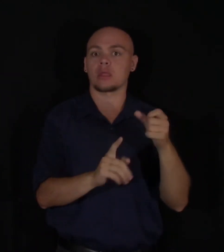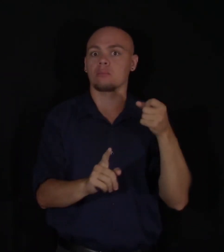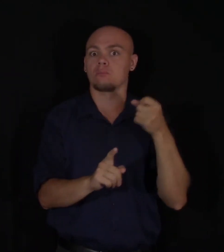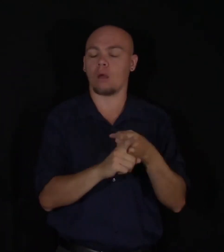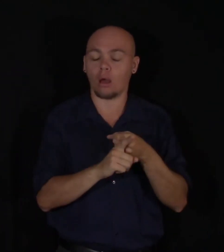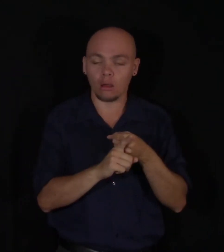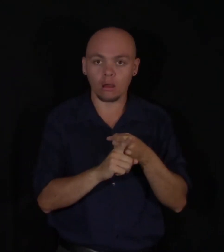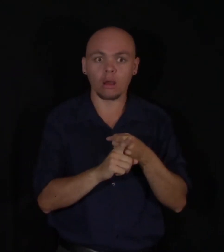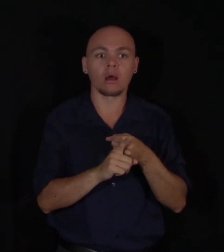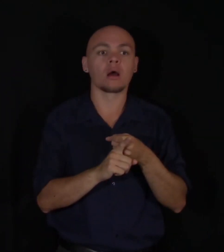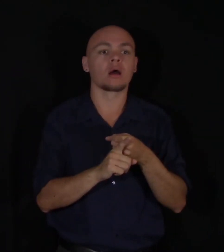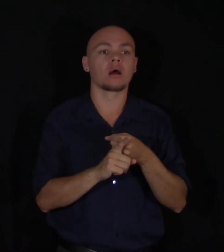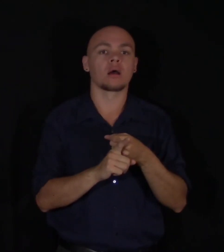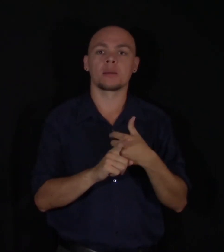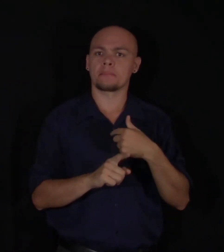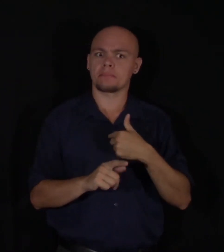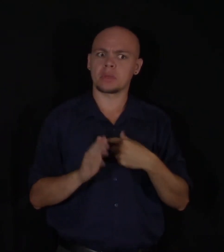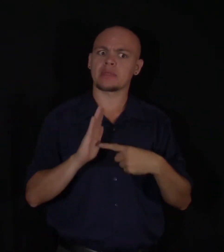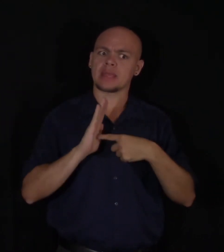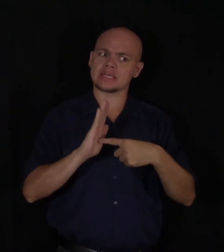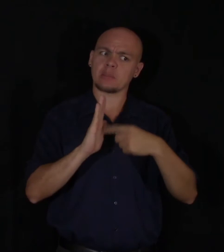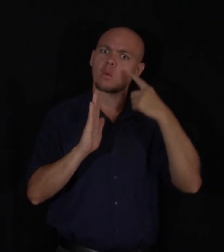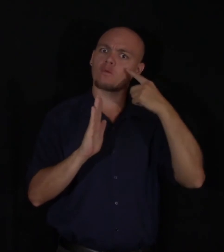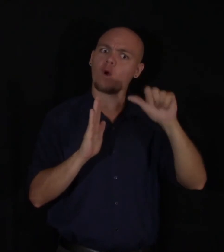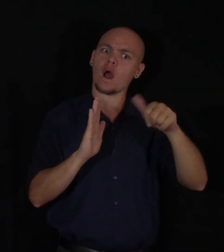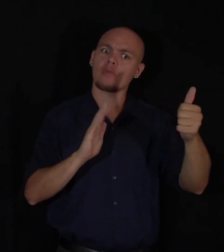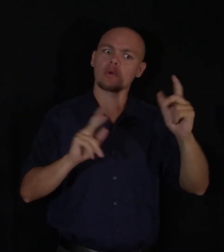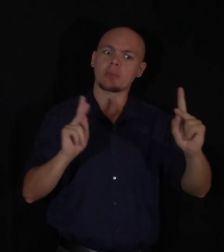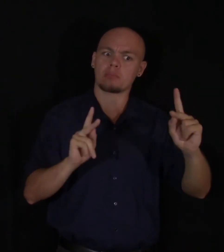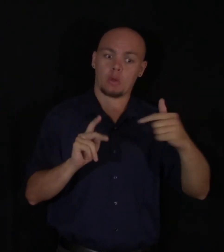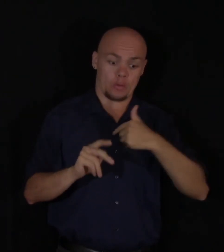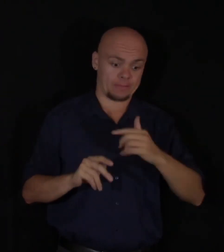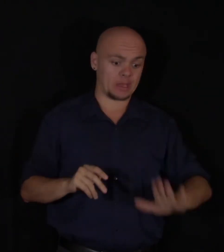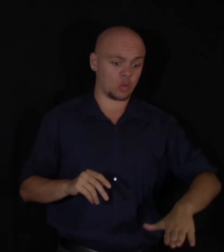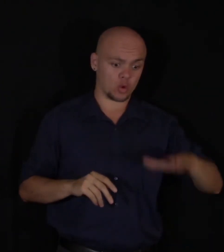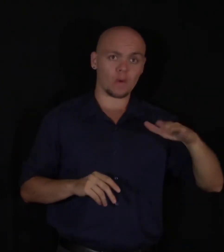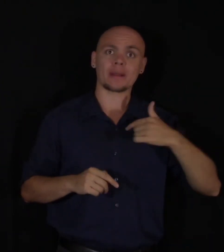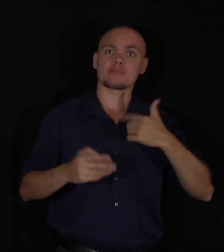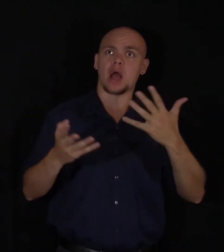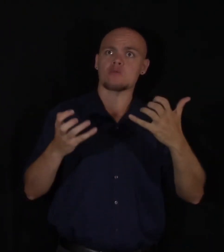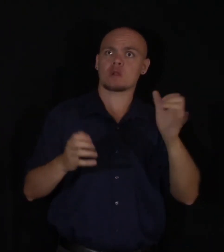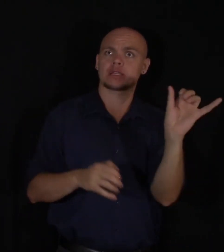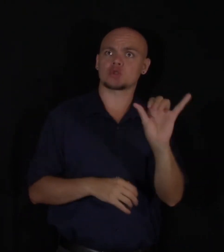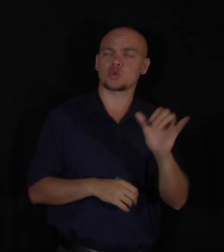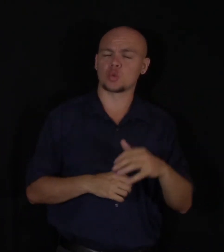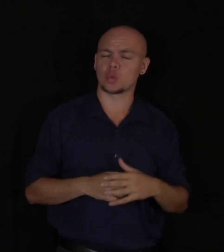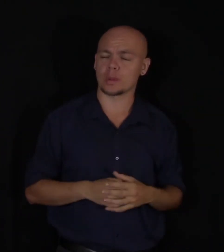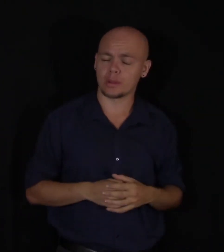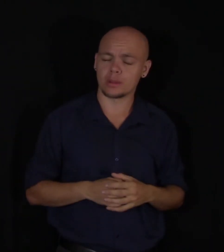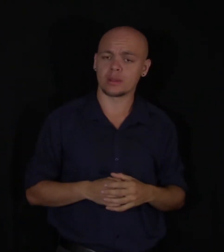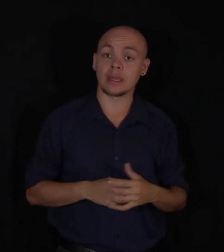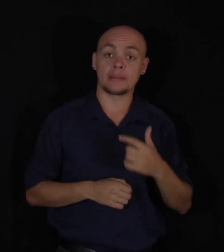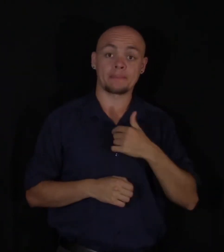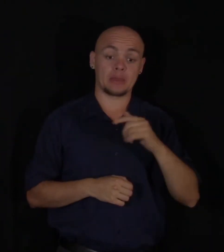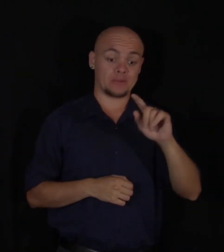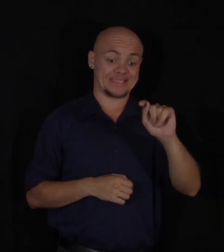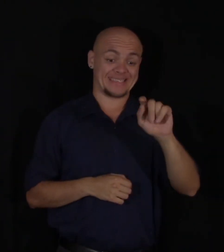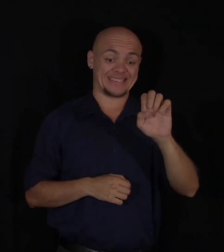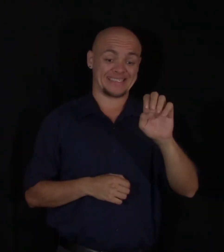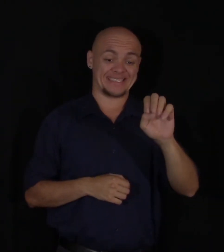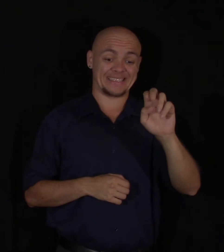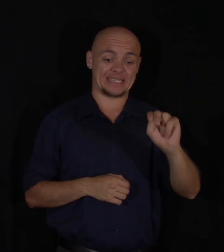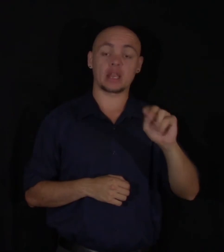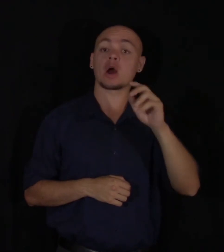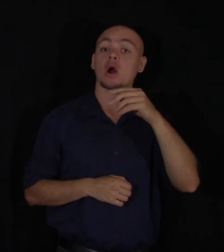I am the example to some that I wish I had when I was growing up. When I was a teenager, I wish I had seen a